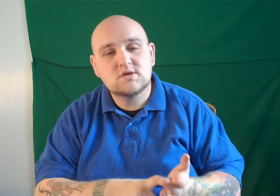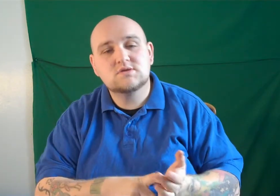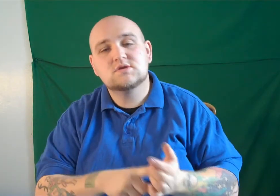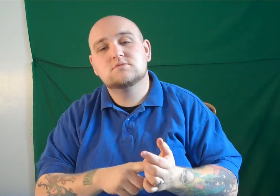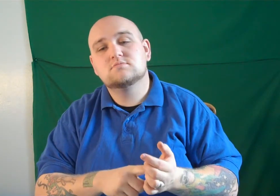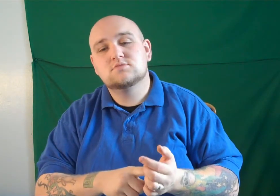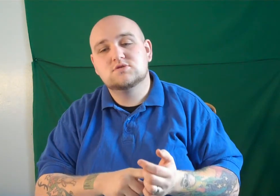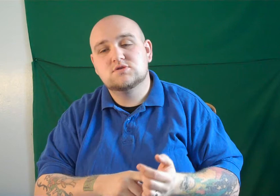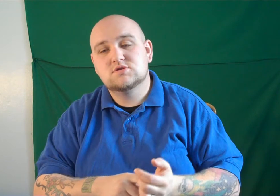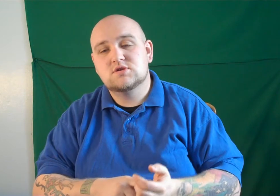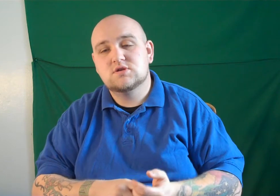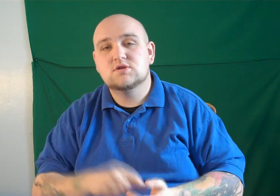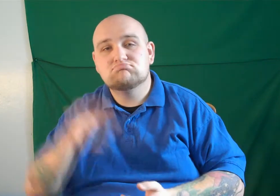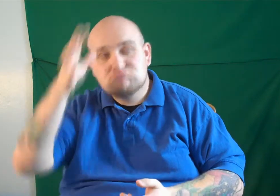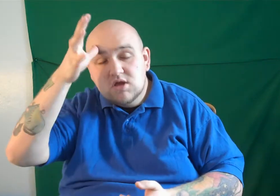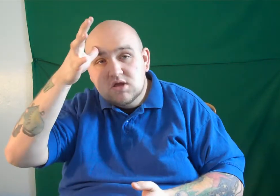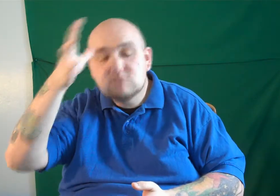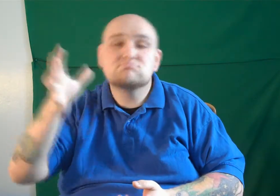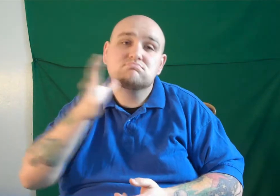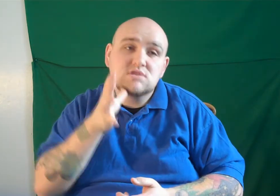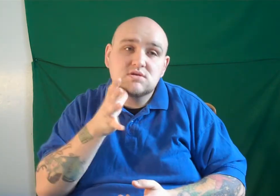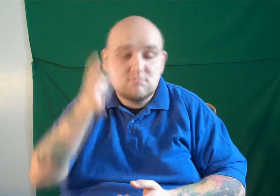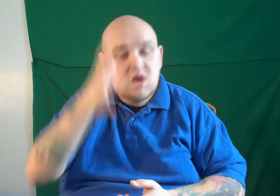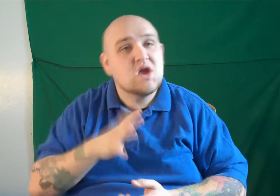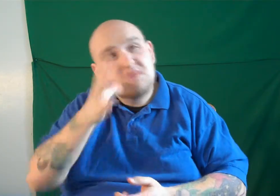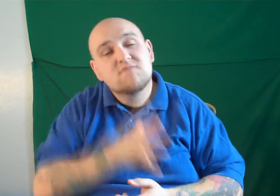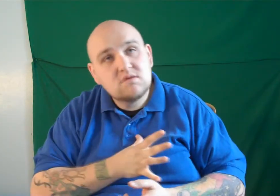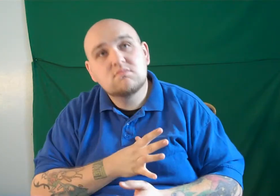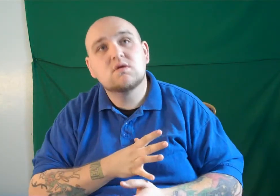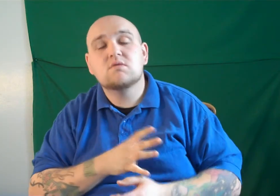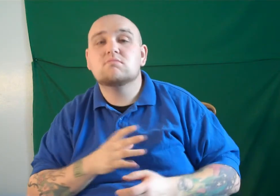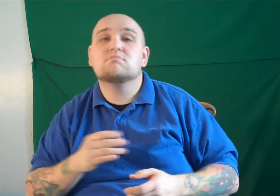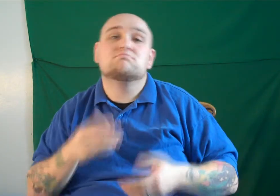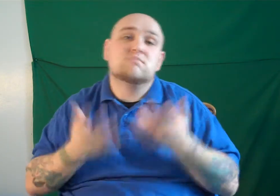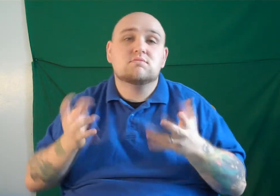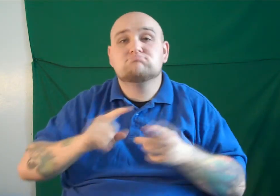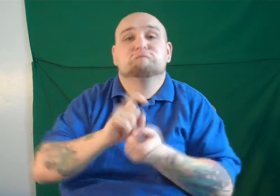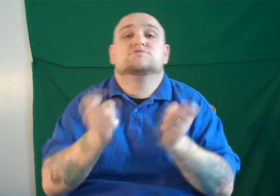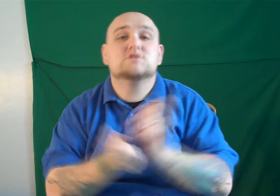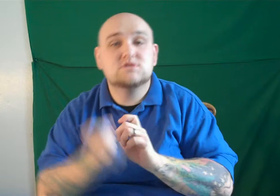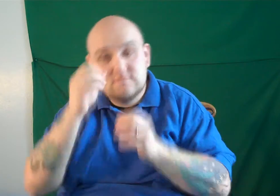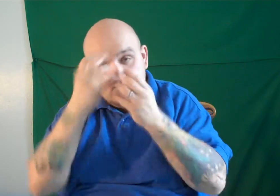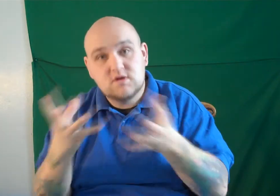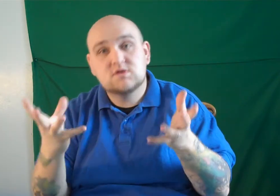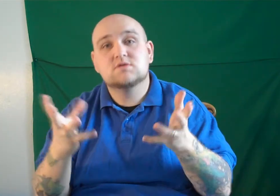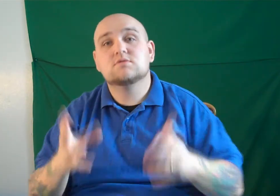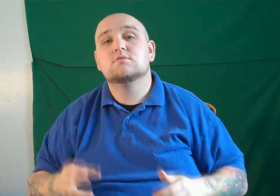or cultural differences may influence the interpretation, recognizing nuances in vocabulary,